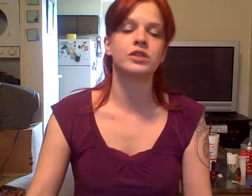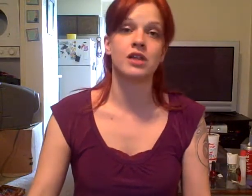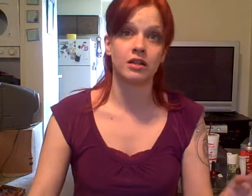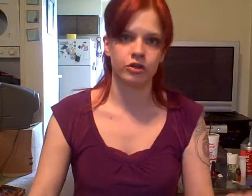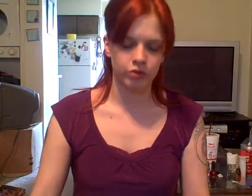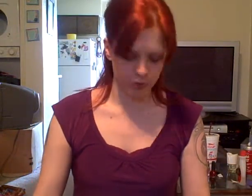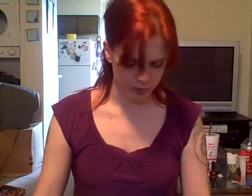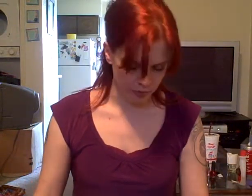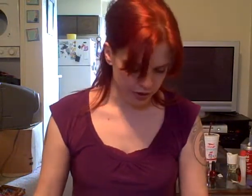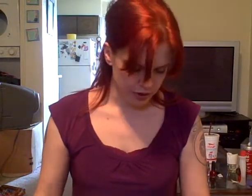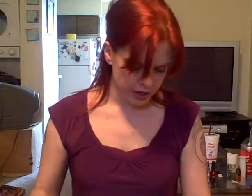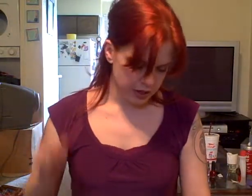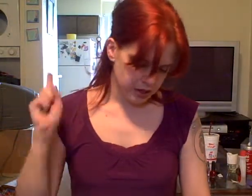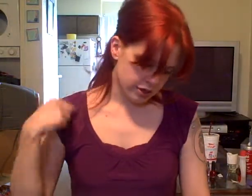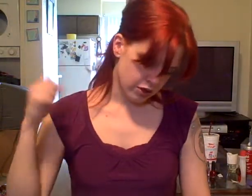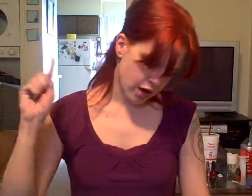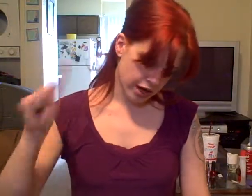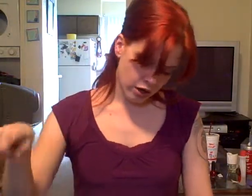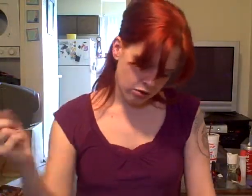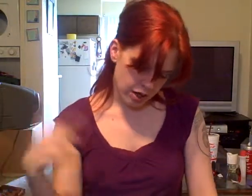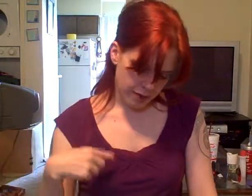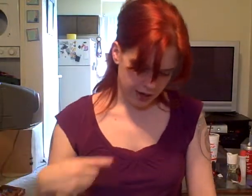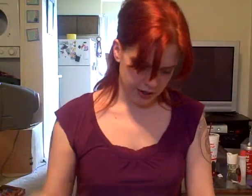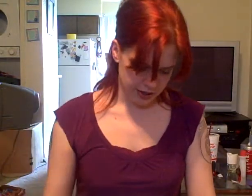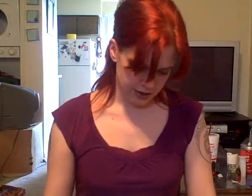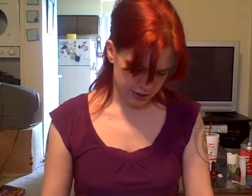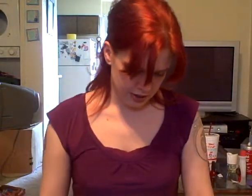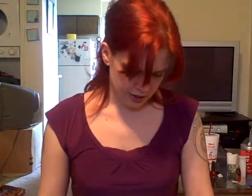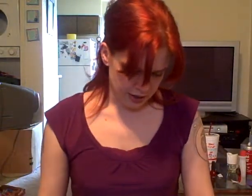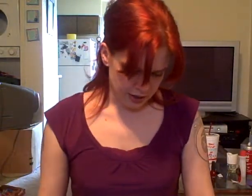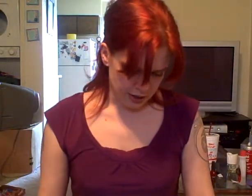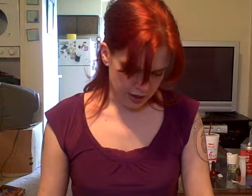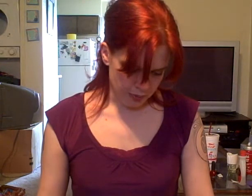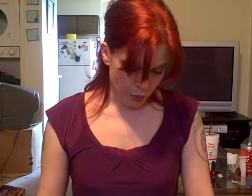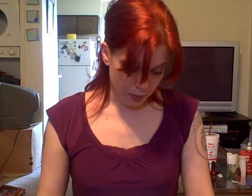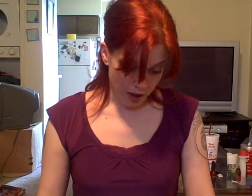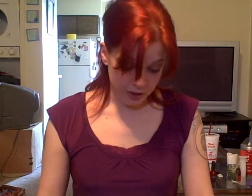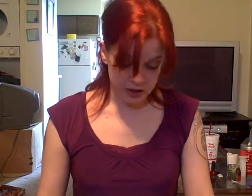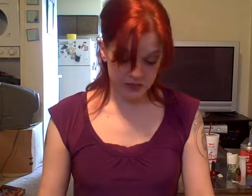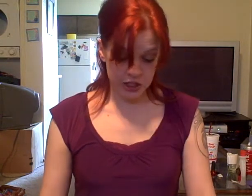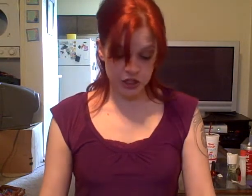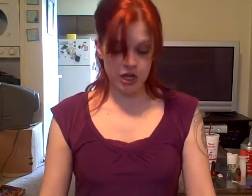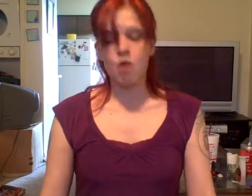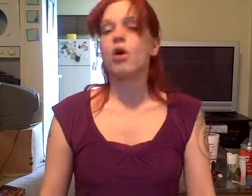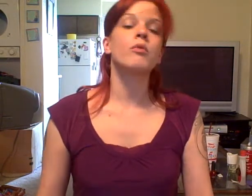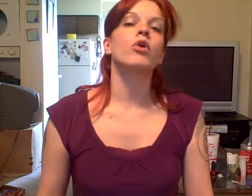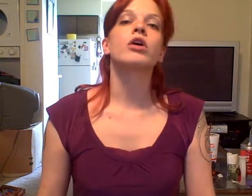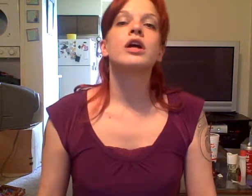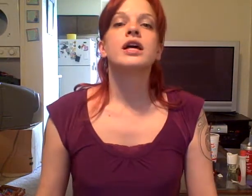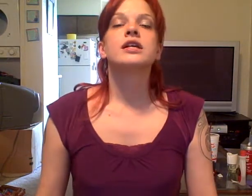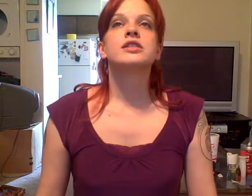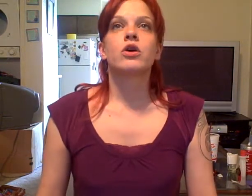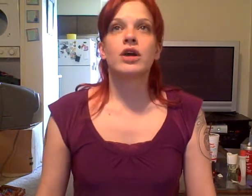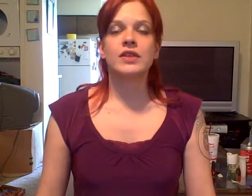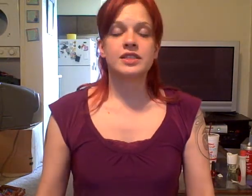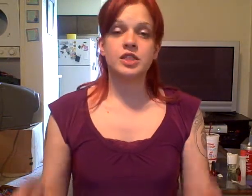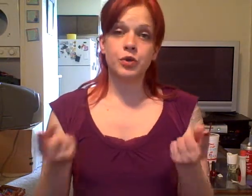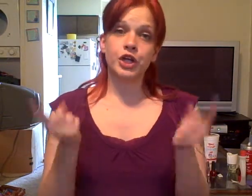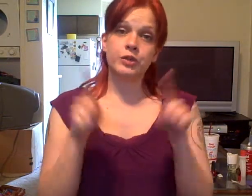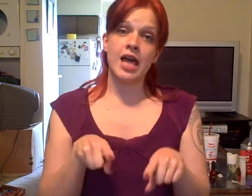not literal, remember. So I go, come back. When my beer is finished, I want more. So in this case, we're going to use